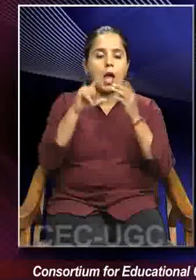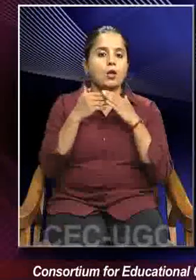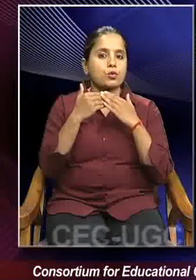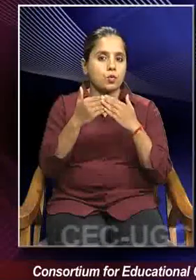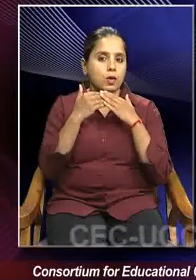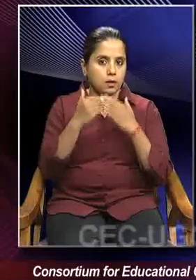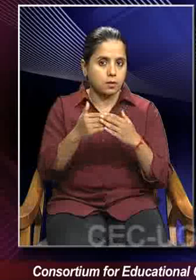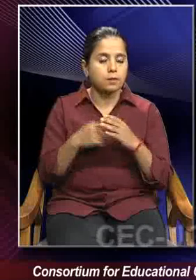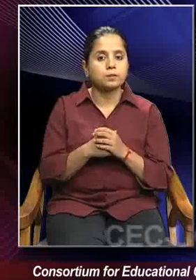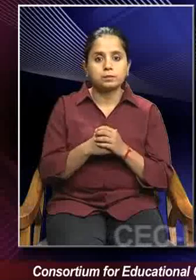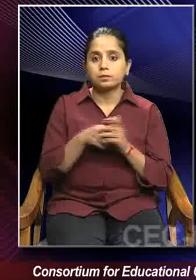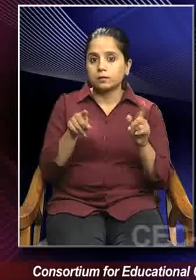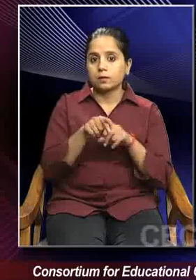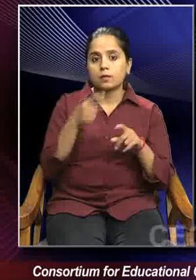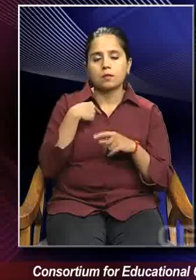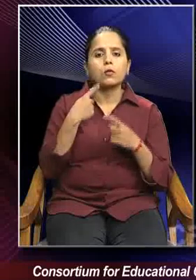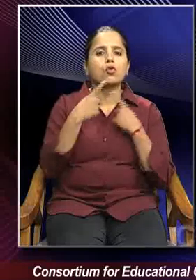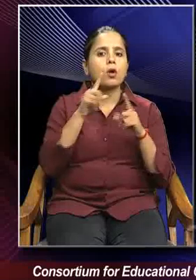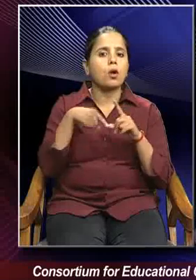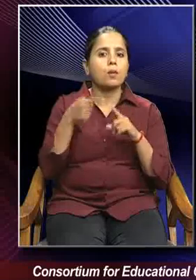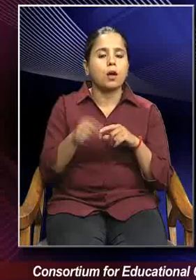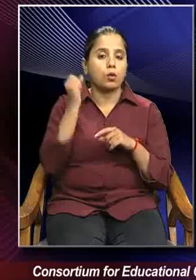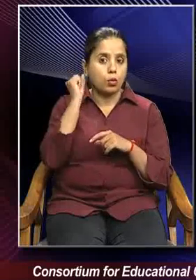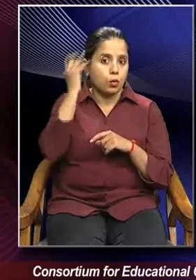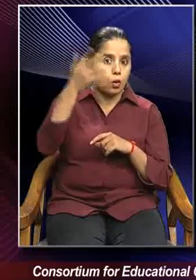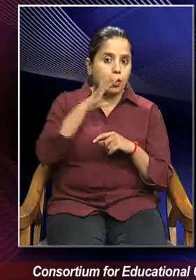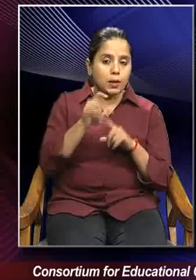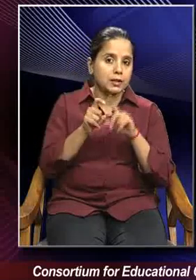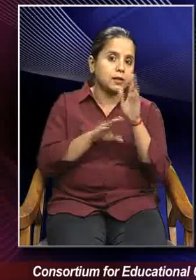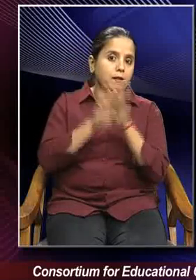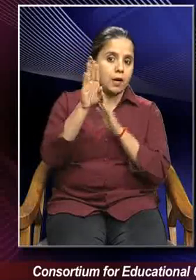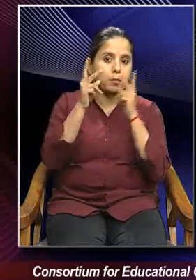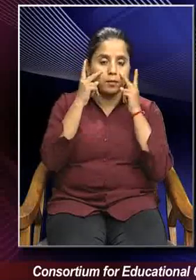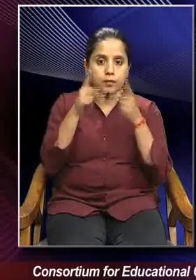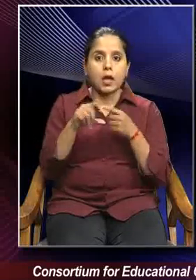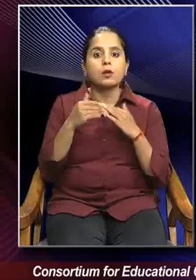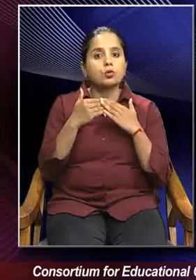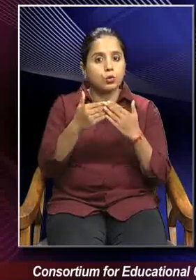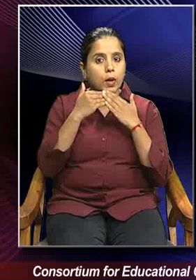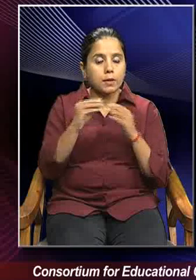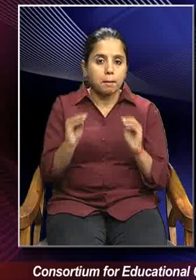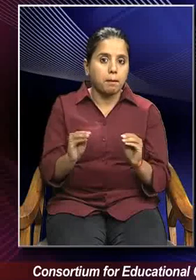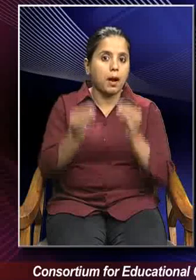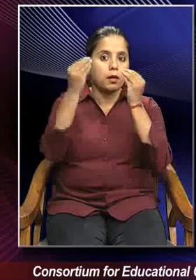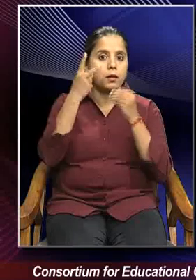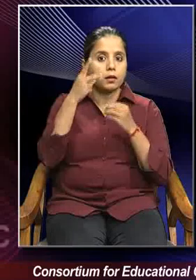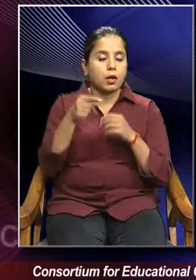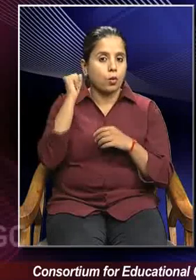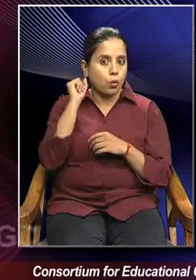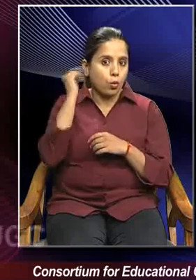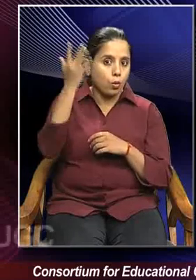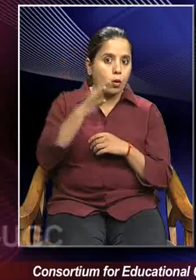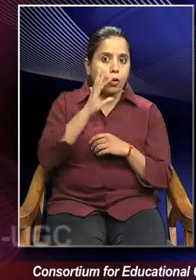education. Also, we talk about cognitive development. Education improves the